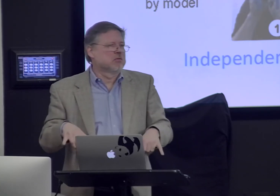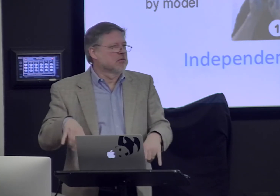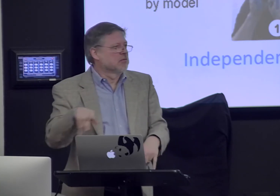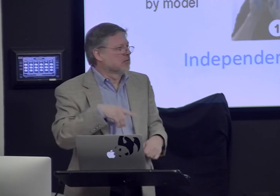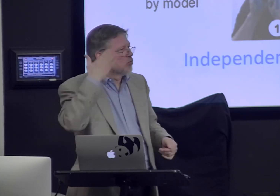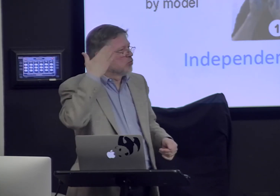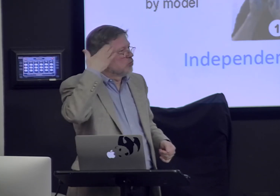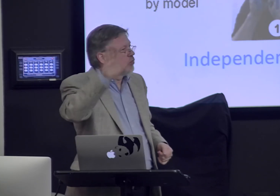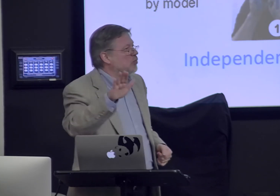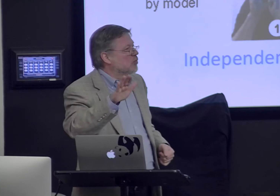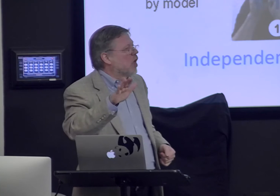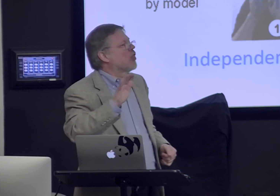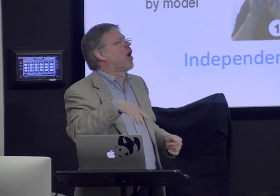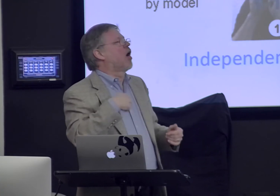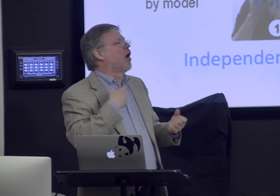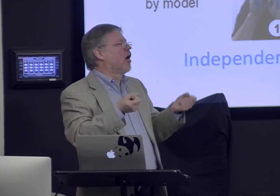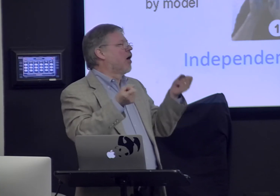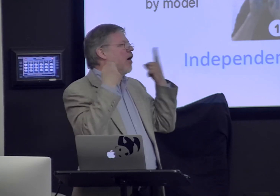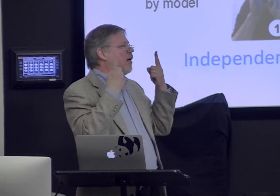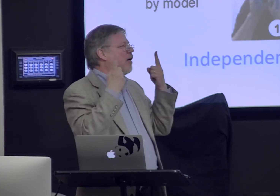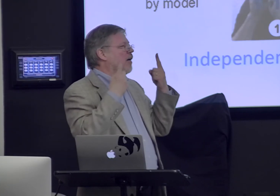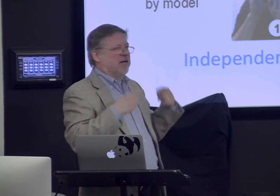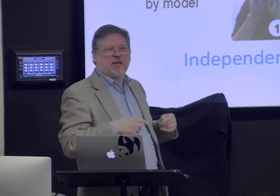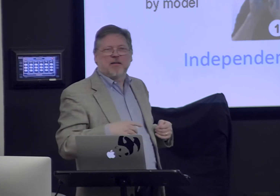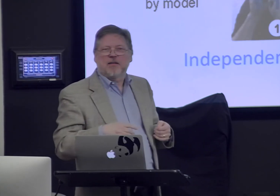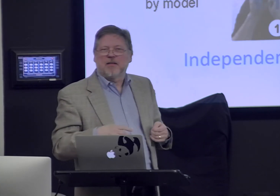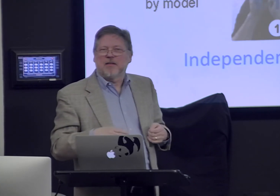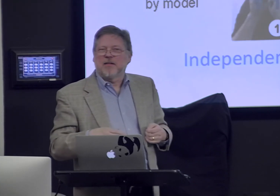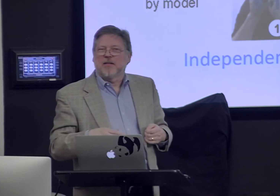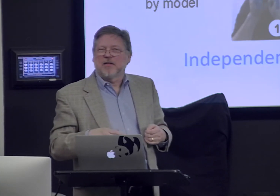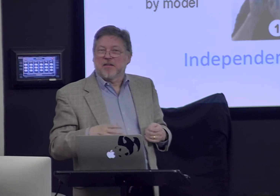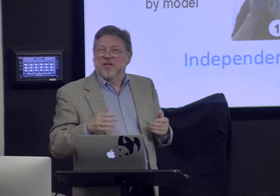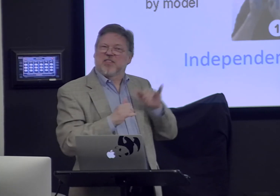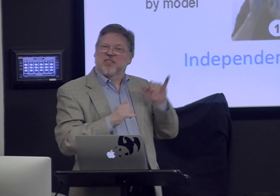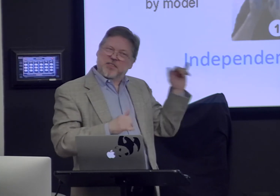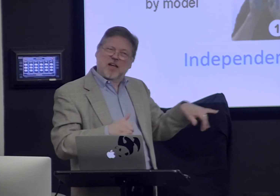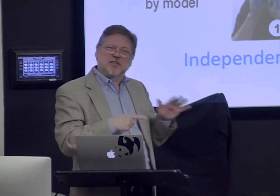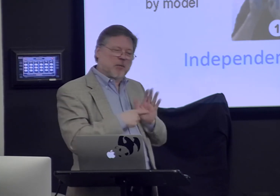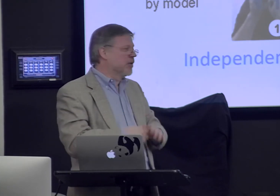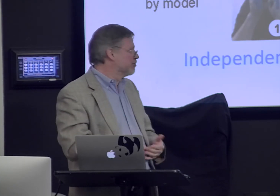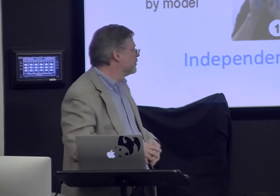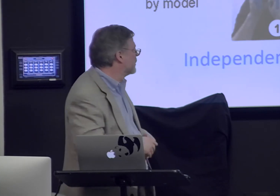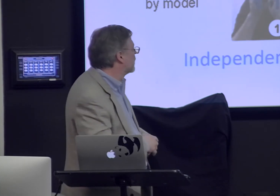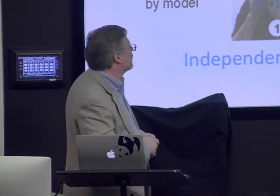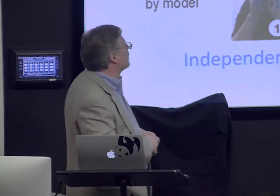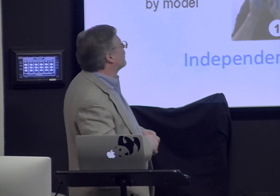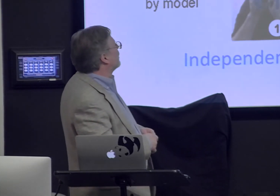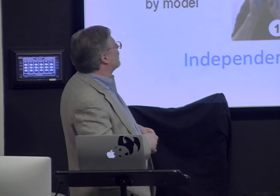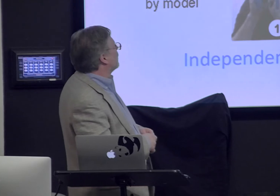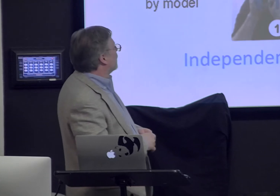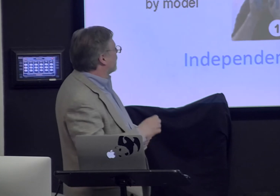So even though we have this book that was published in Iowa, present-day Iowans aren't aware of this